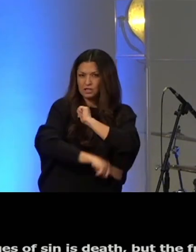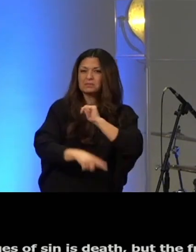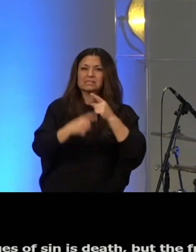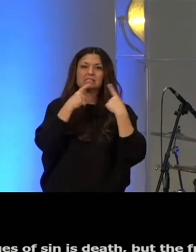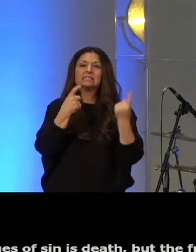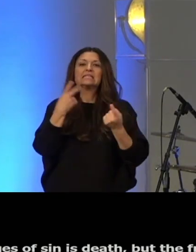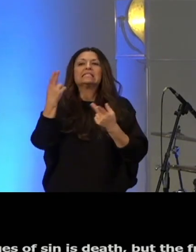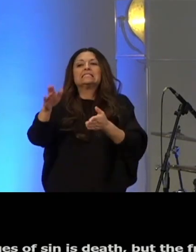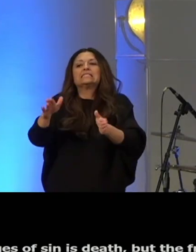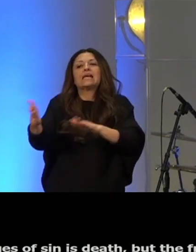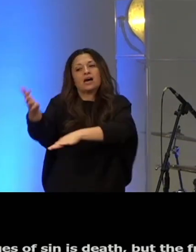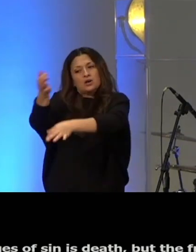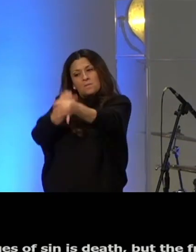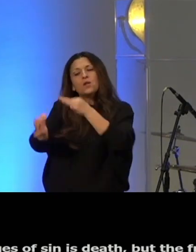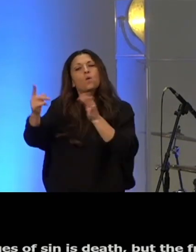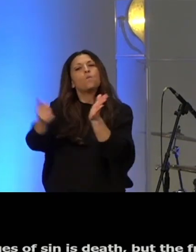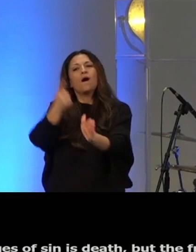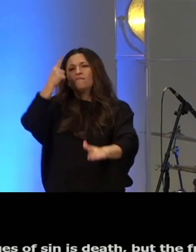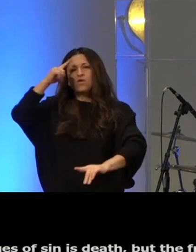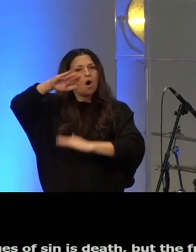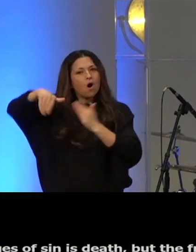in our place once and for all.